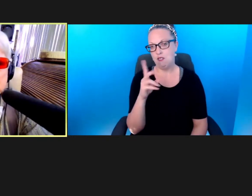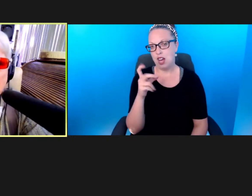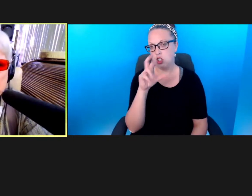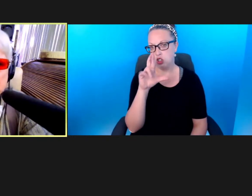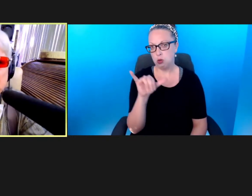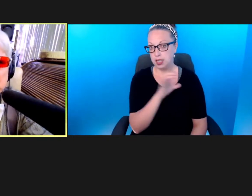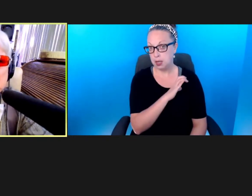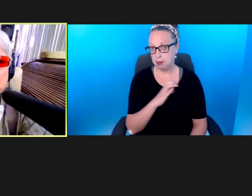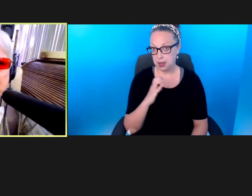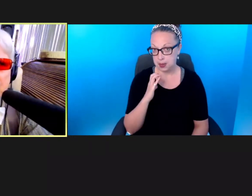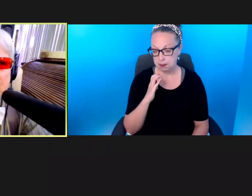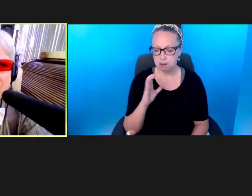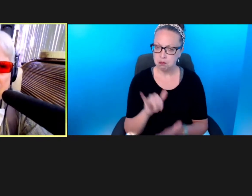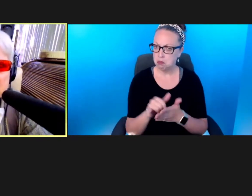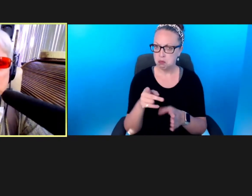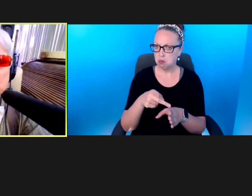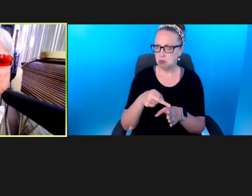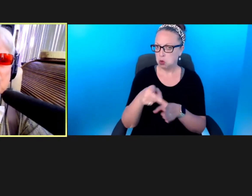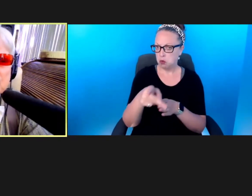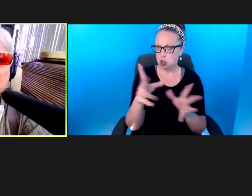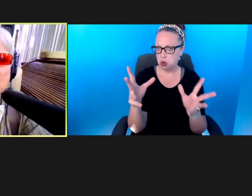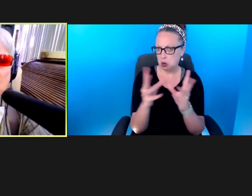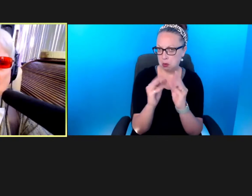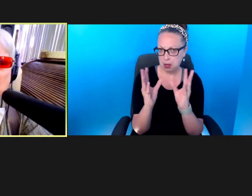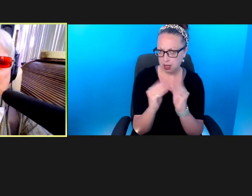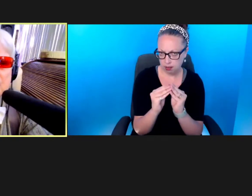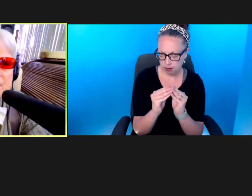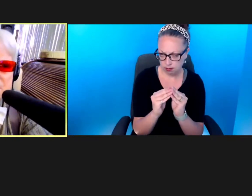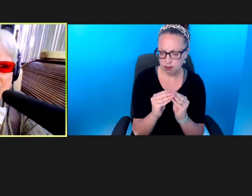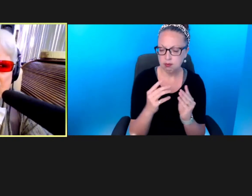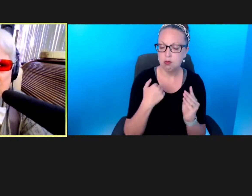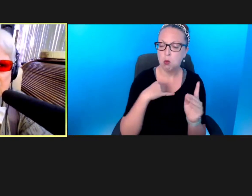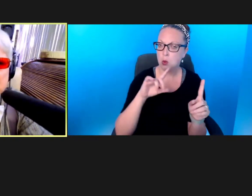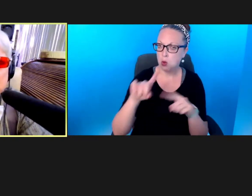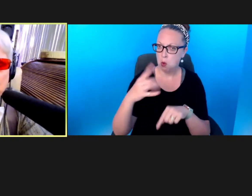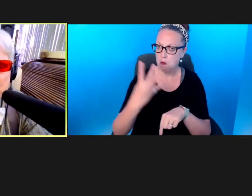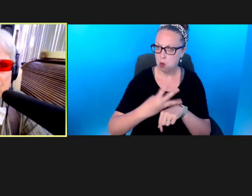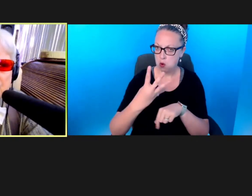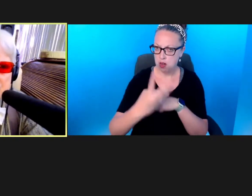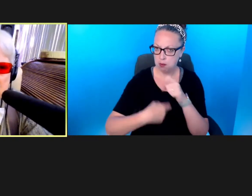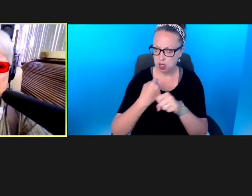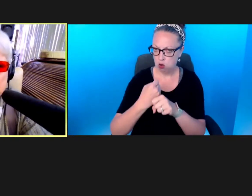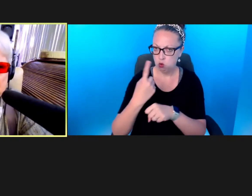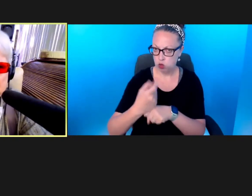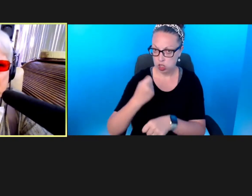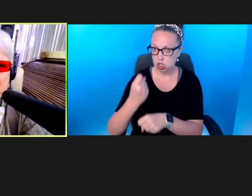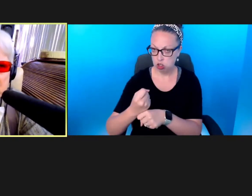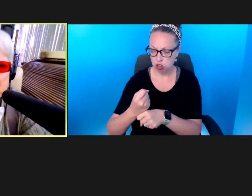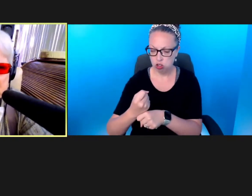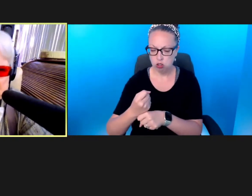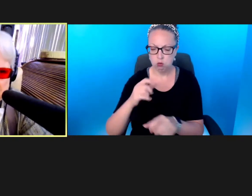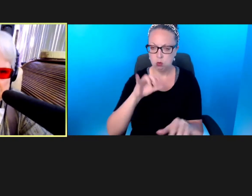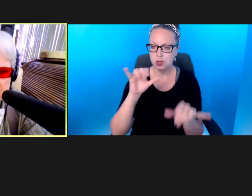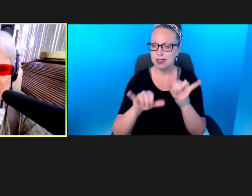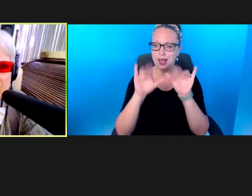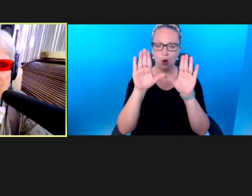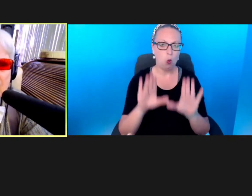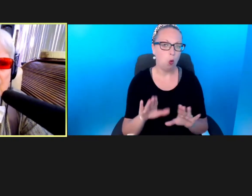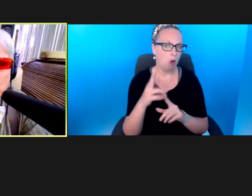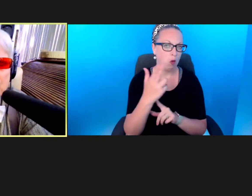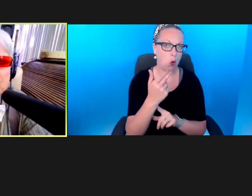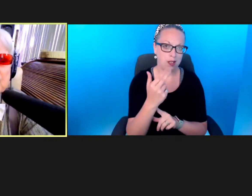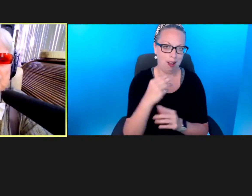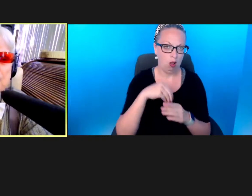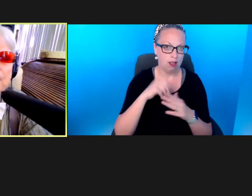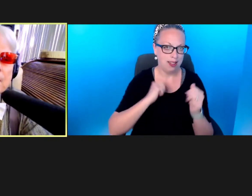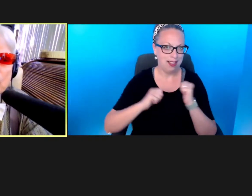a professional meeting, and we would go and stay in a wonderful hotel down in the theater district.